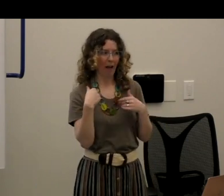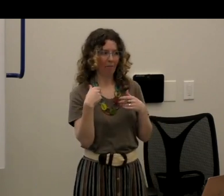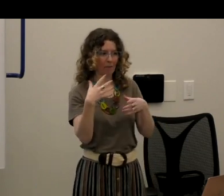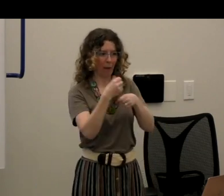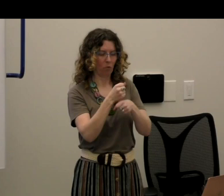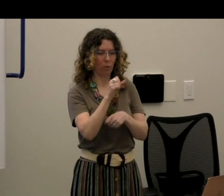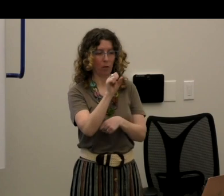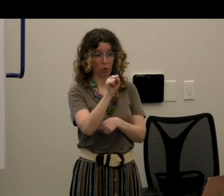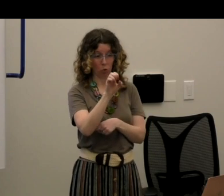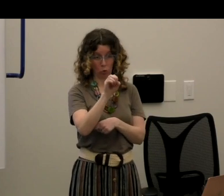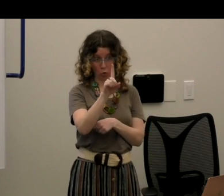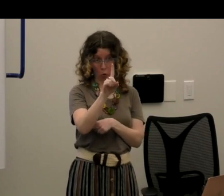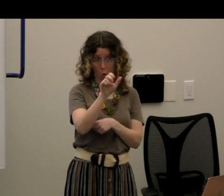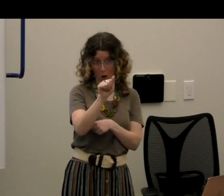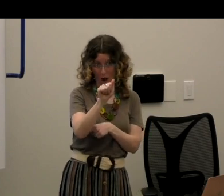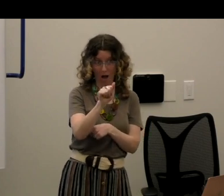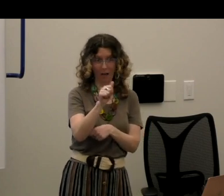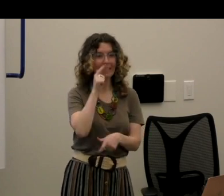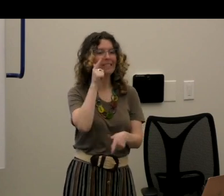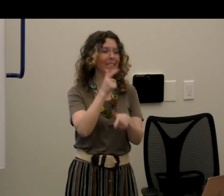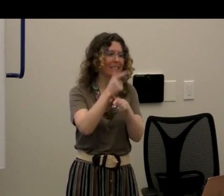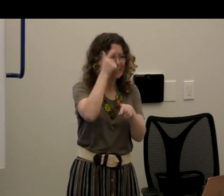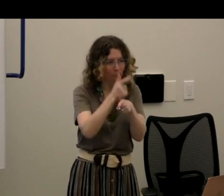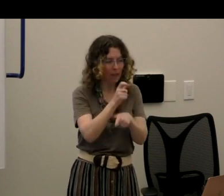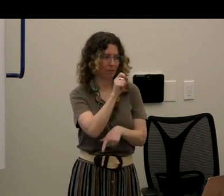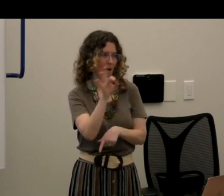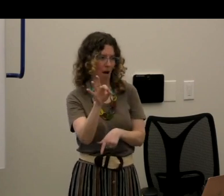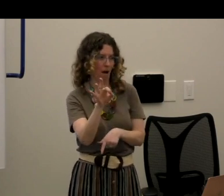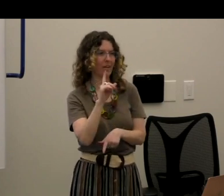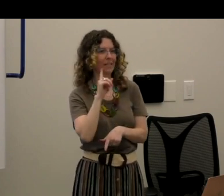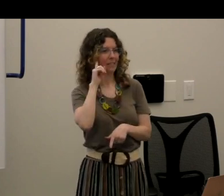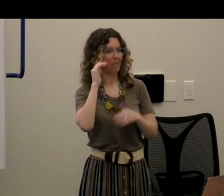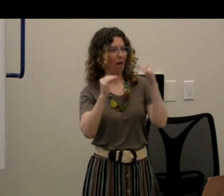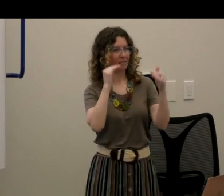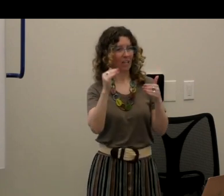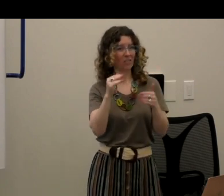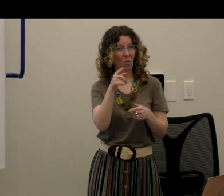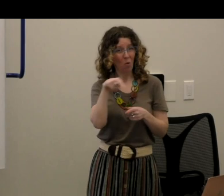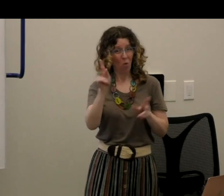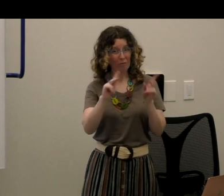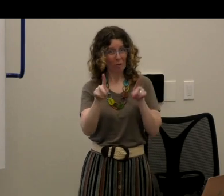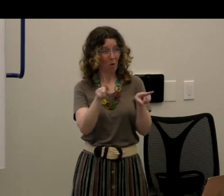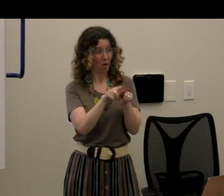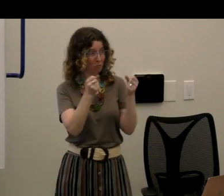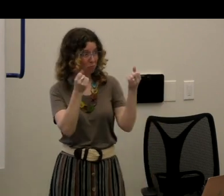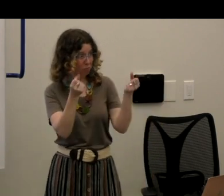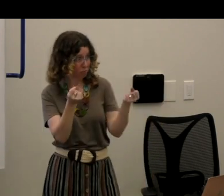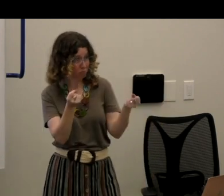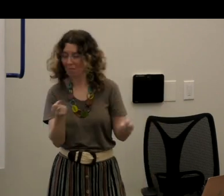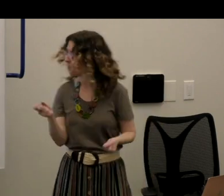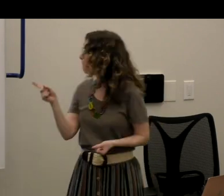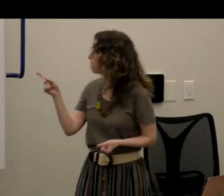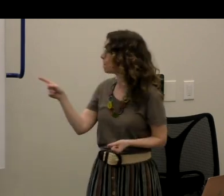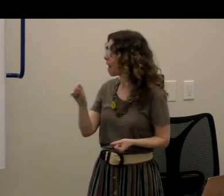is. And also the abbreviation SODA, S-O-D-A, Siblings of Deaf Adults. Those